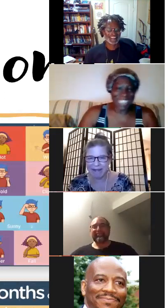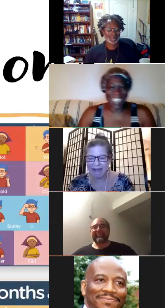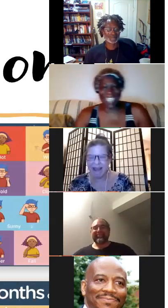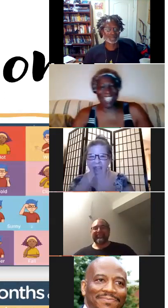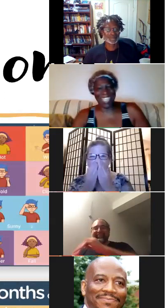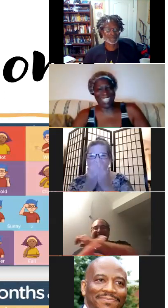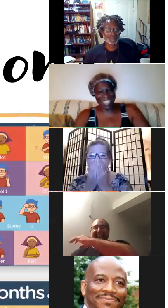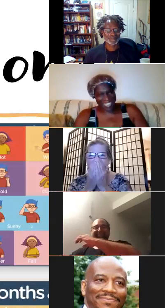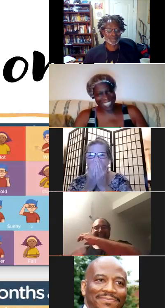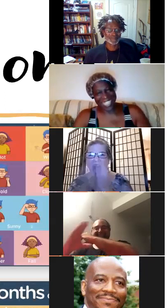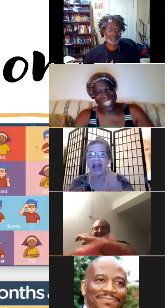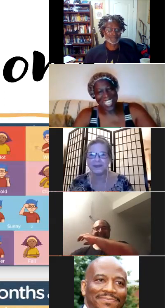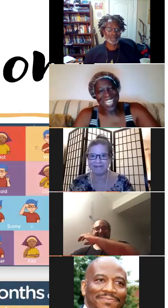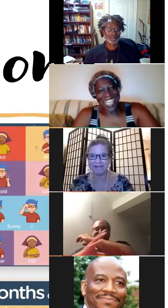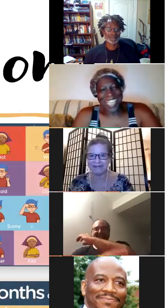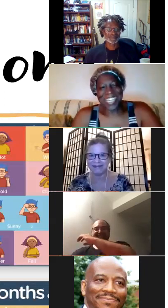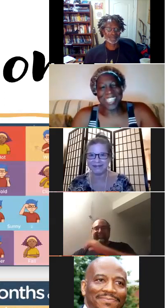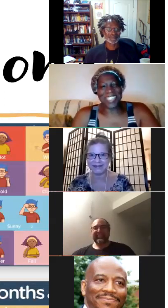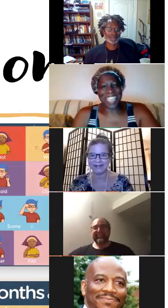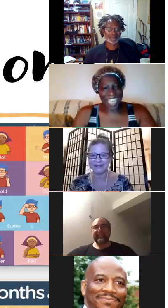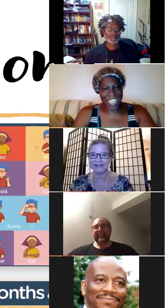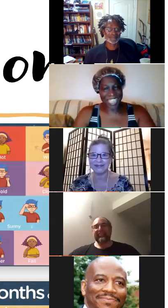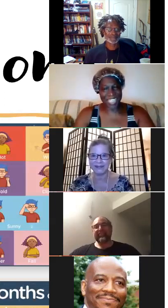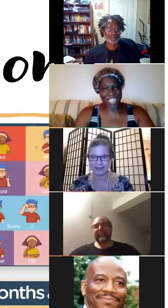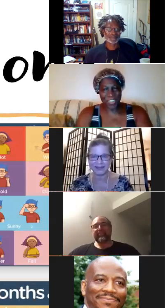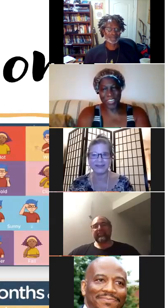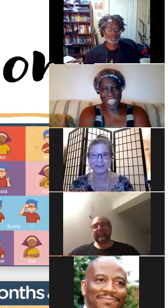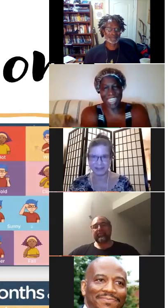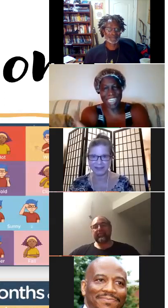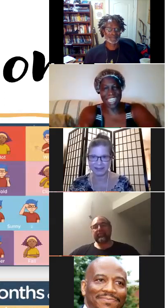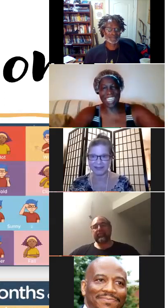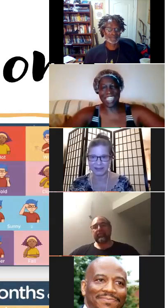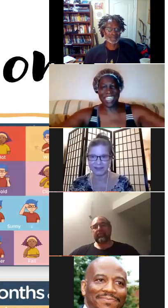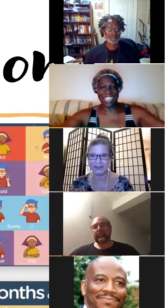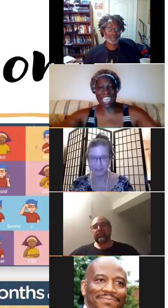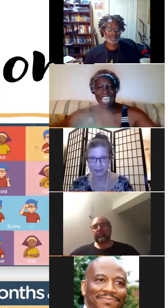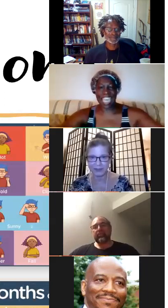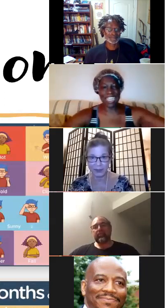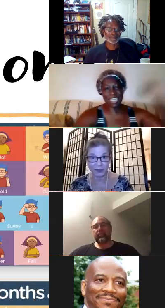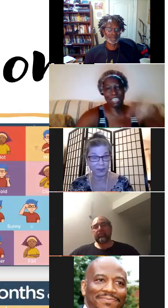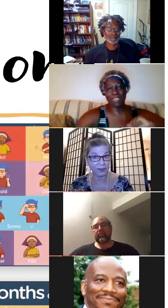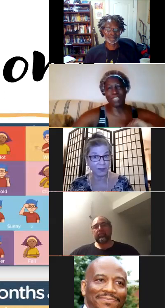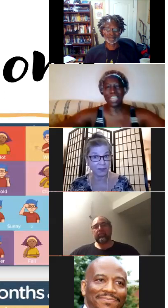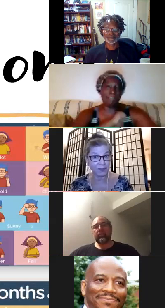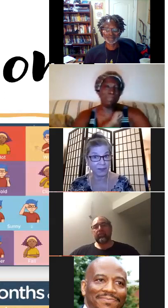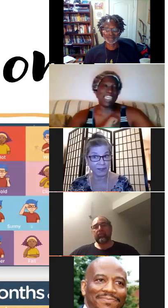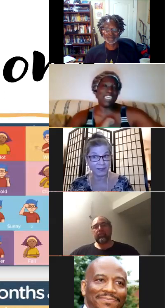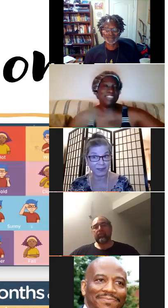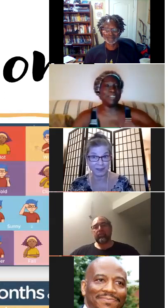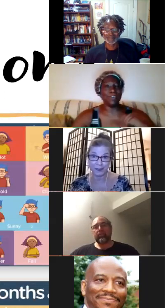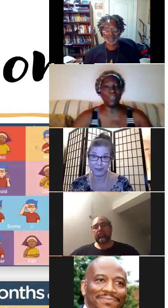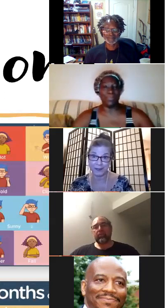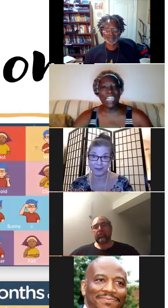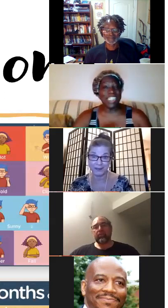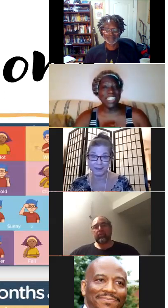love it. Okay. So any ad-libs or comments